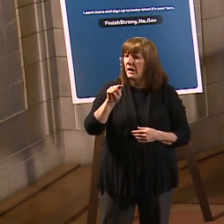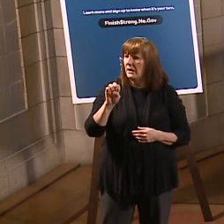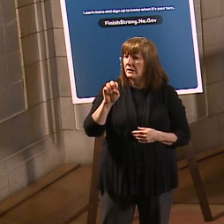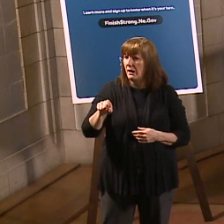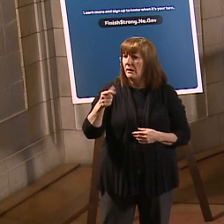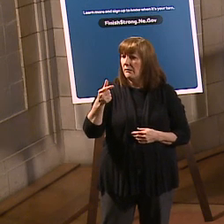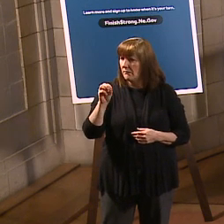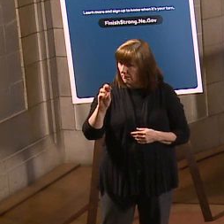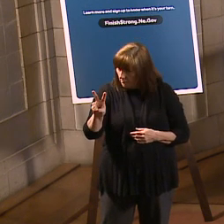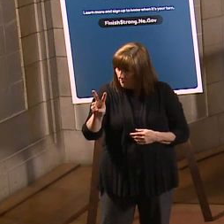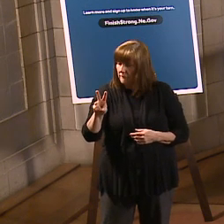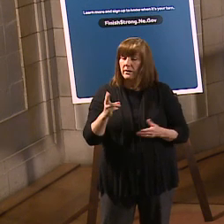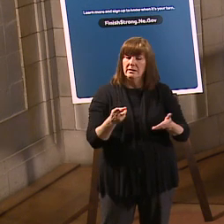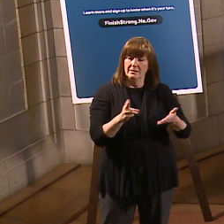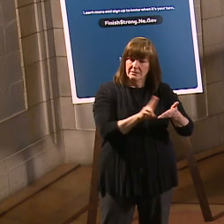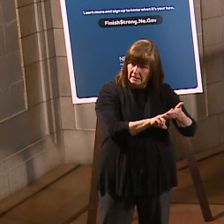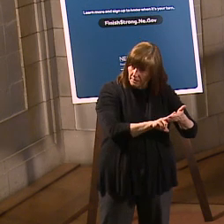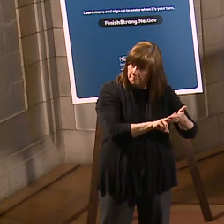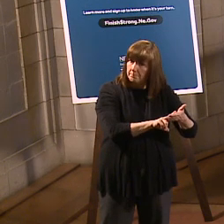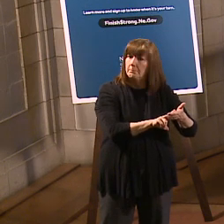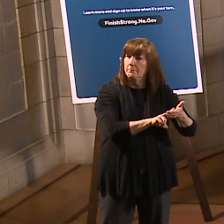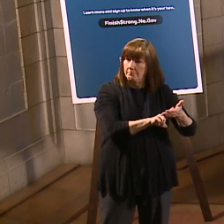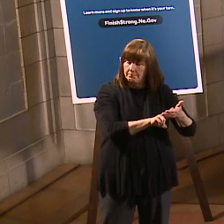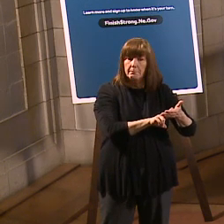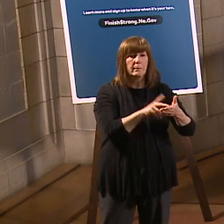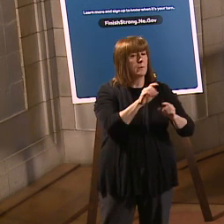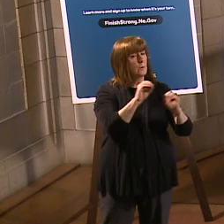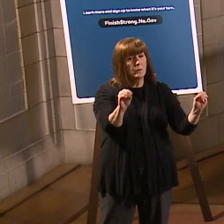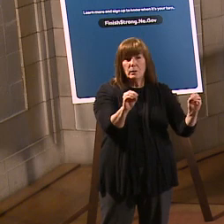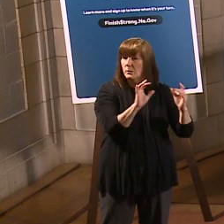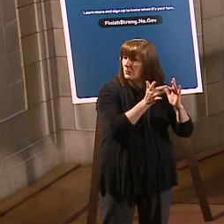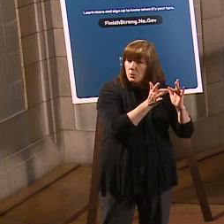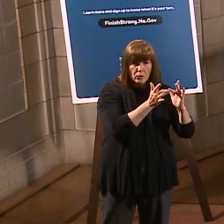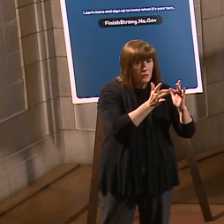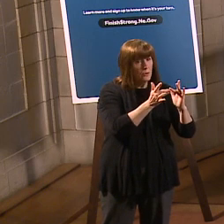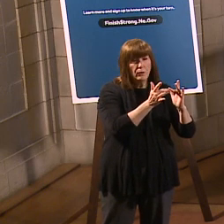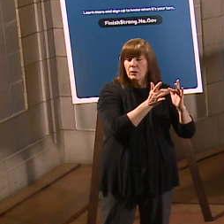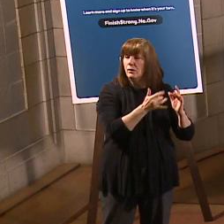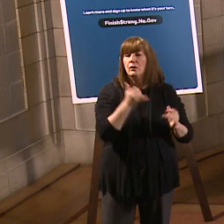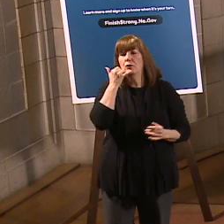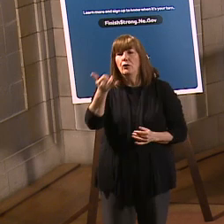vaccinate.ne.gov and sign up. Or, again, if you don't have access to a computer, you can call